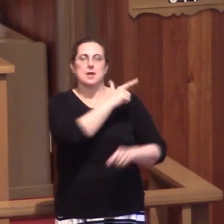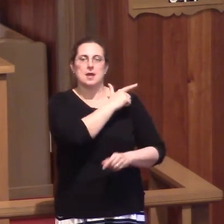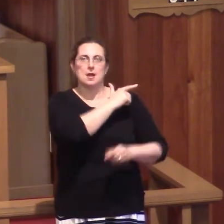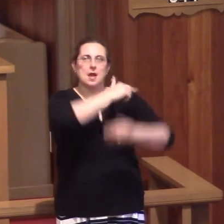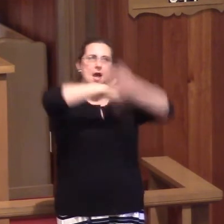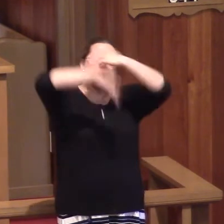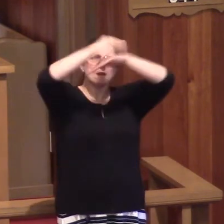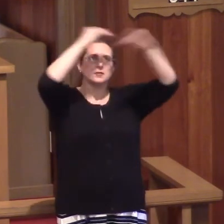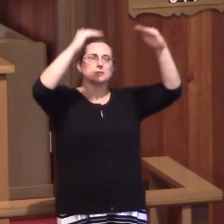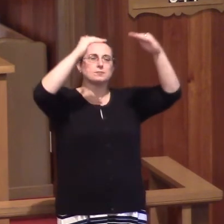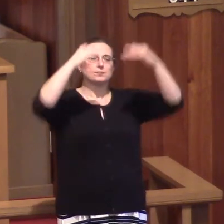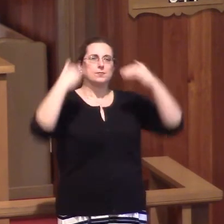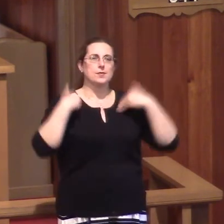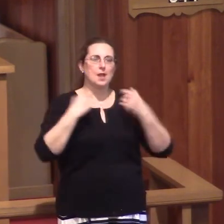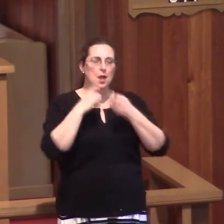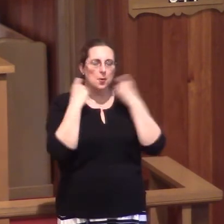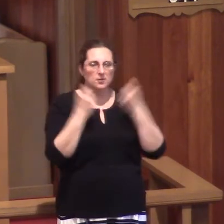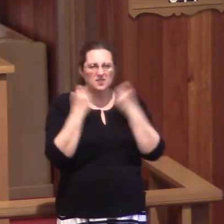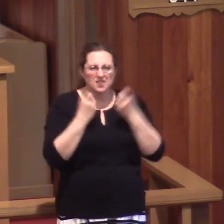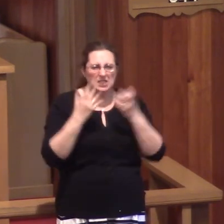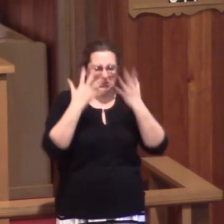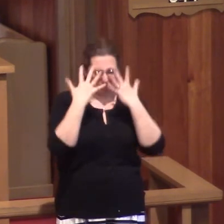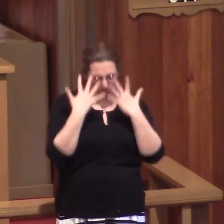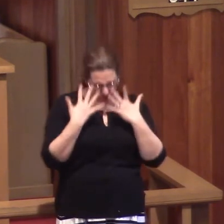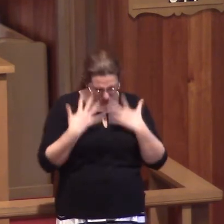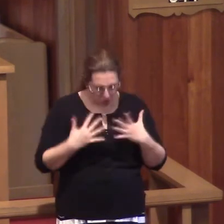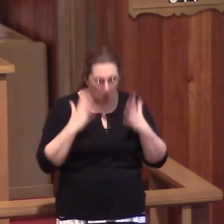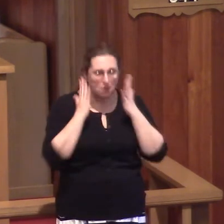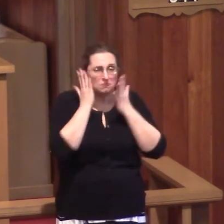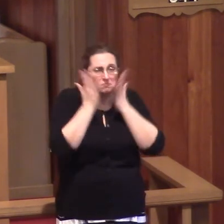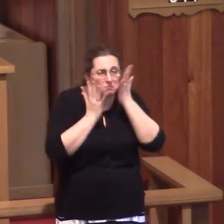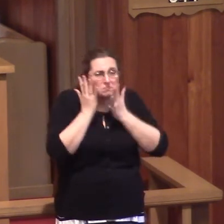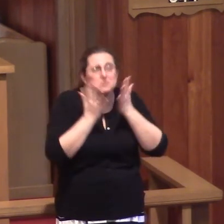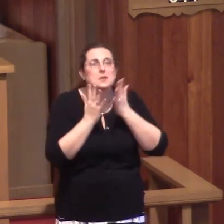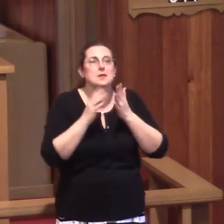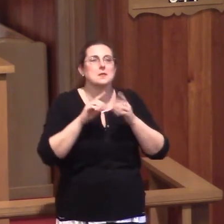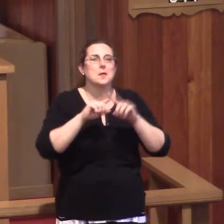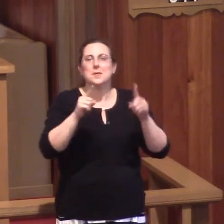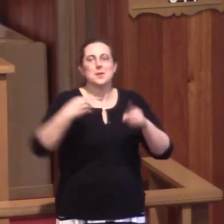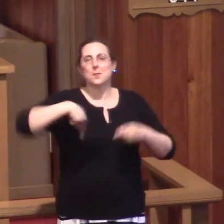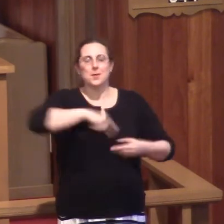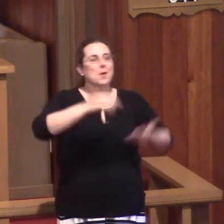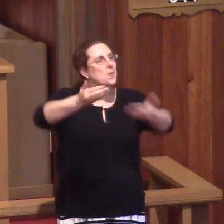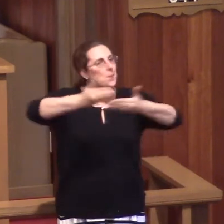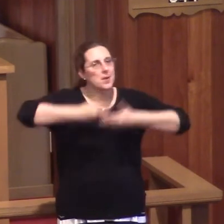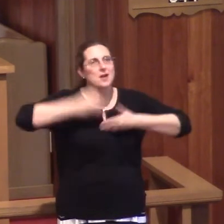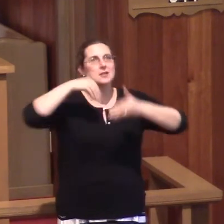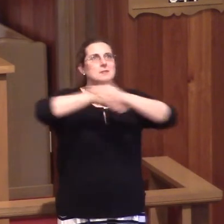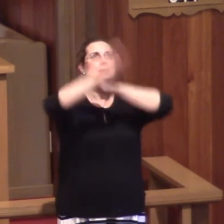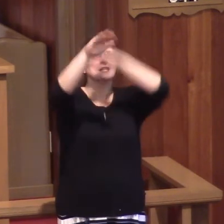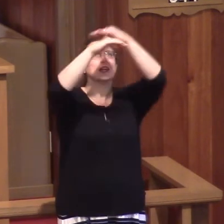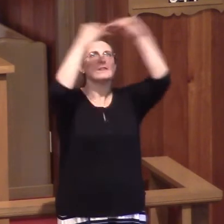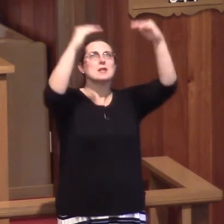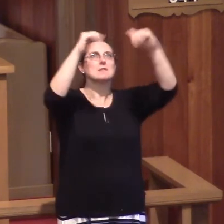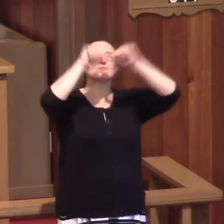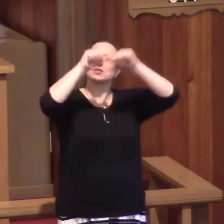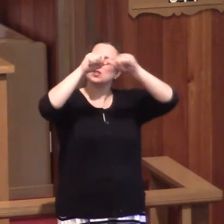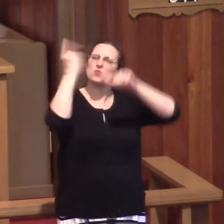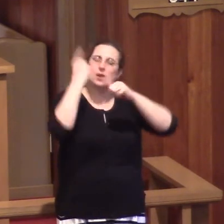We come with Our sin and shame And unworthiness And we are Welcomed to the Heavenly banquet Which has no end.